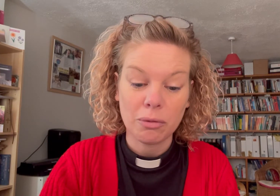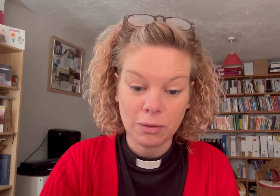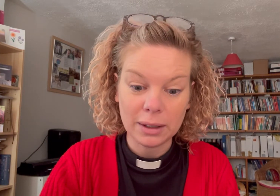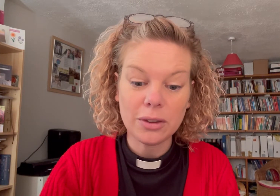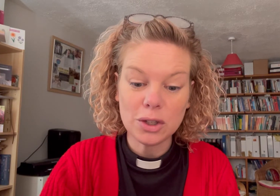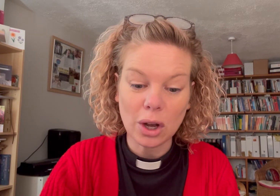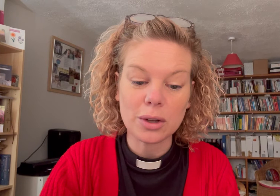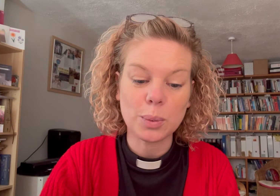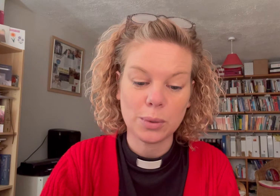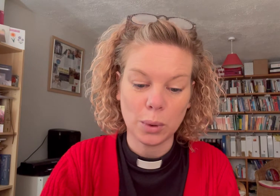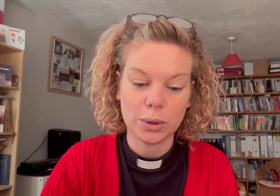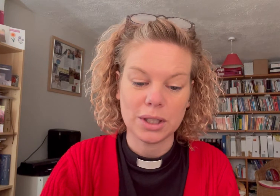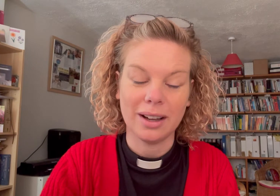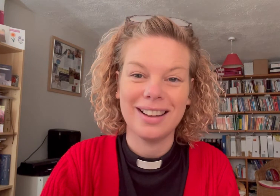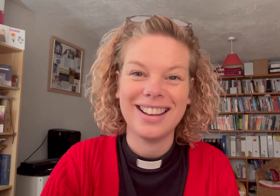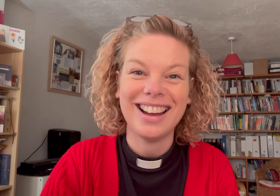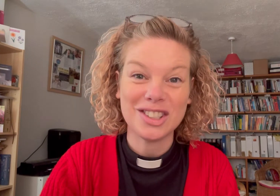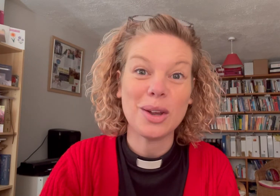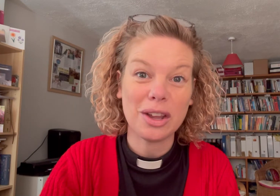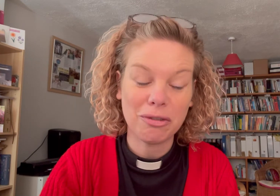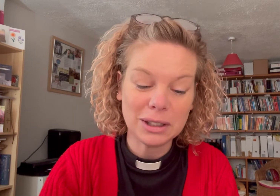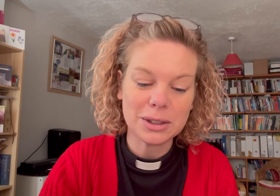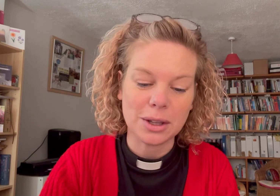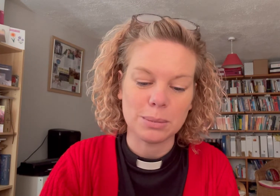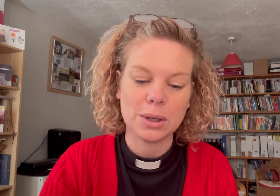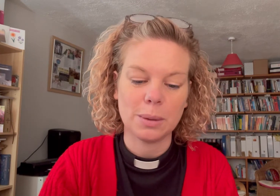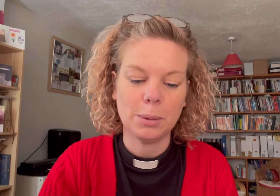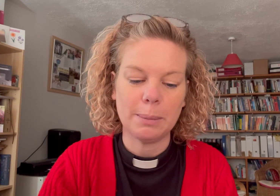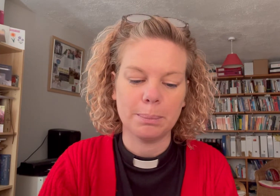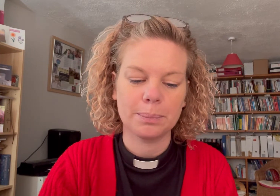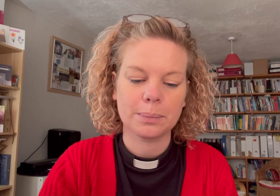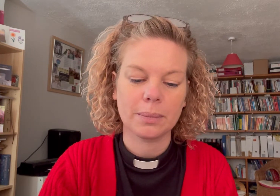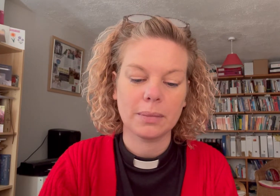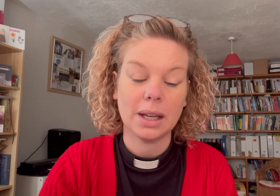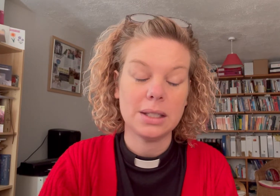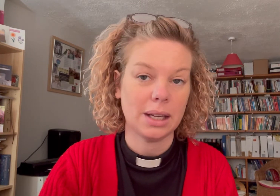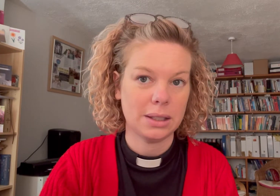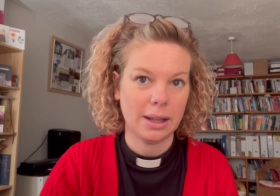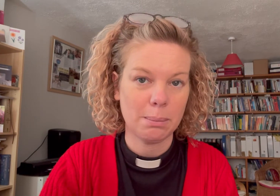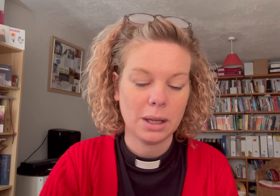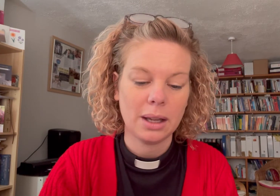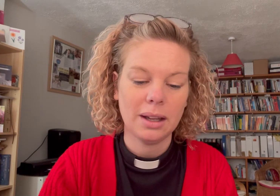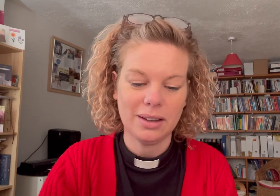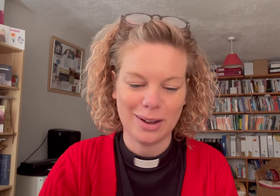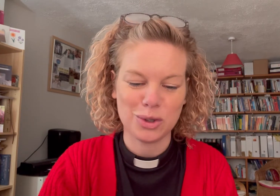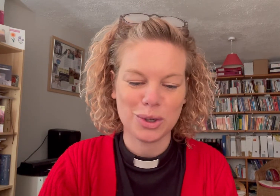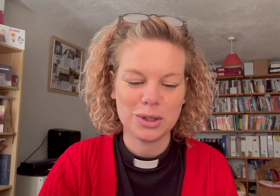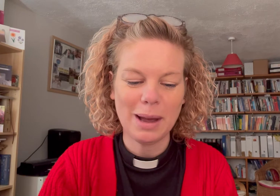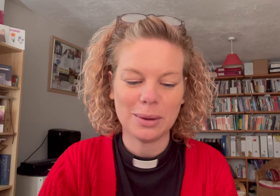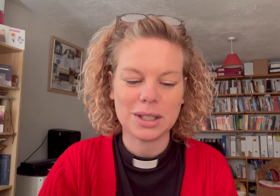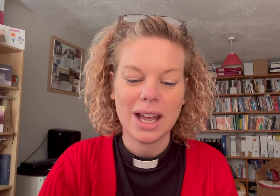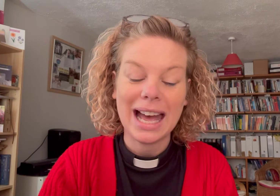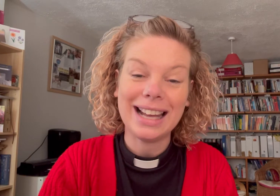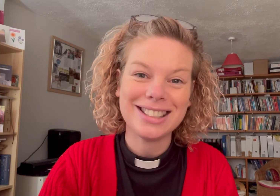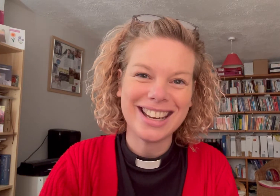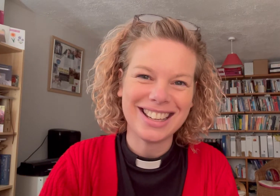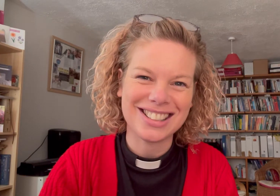"Fill the jars with water." And so they filled them to the brim. He said to them, "Now draw some out and take it to the